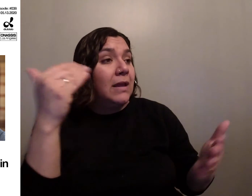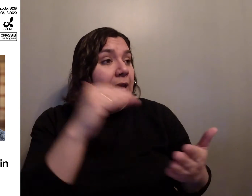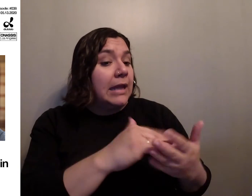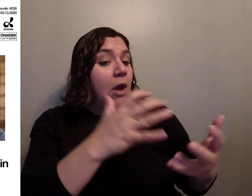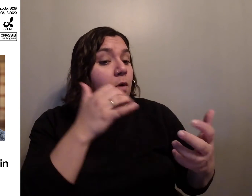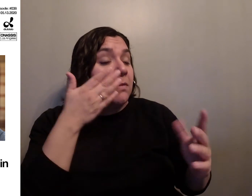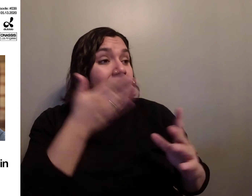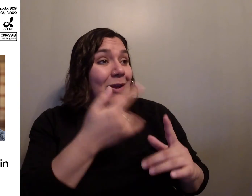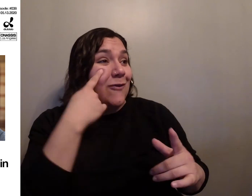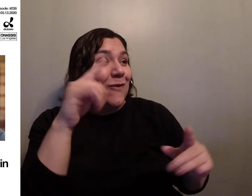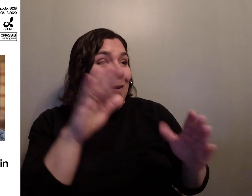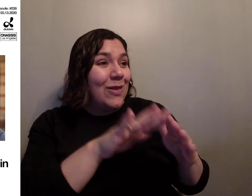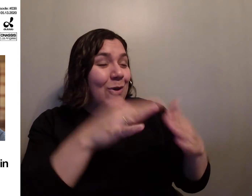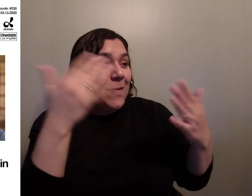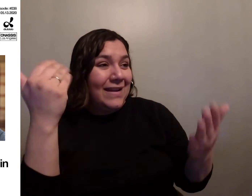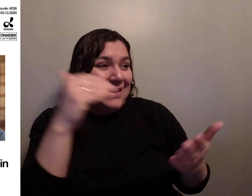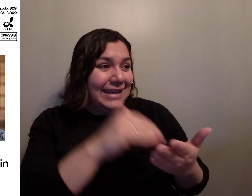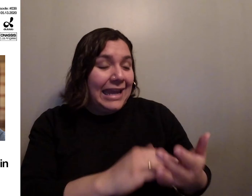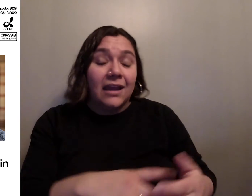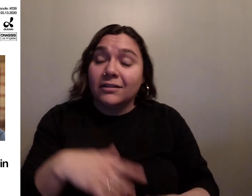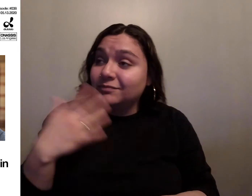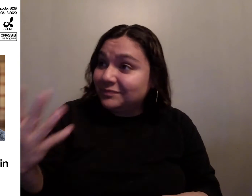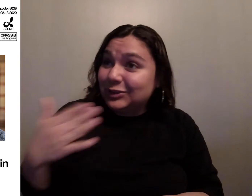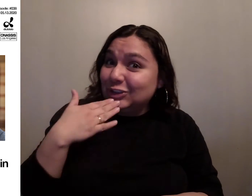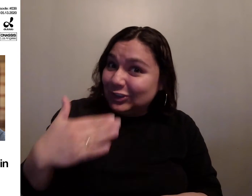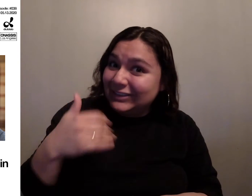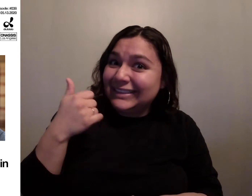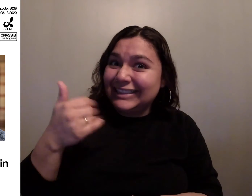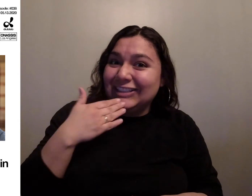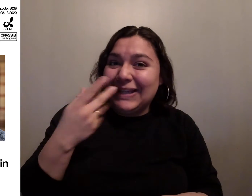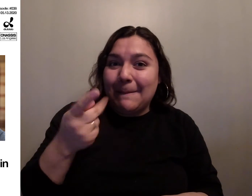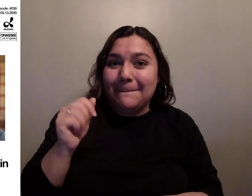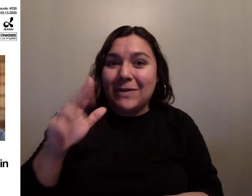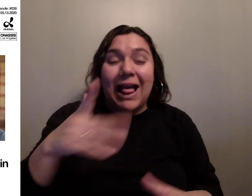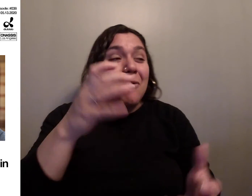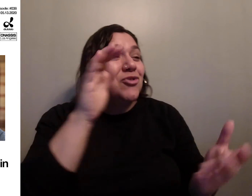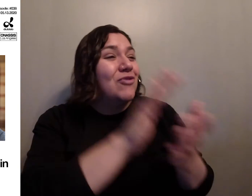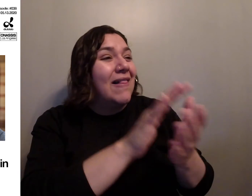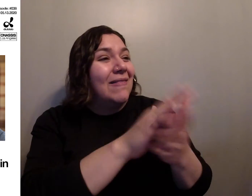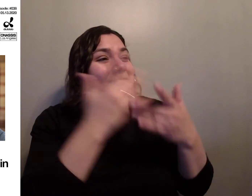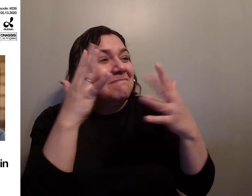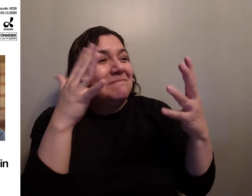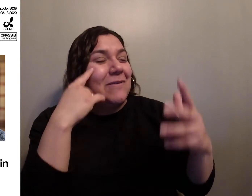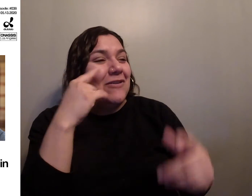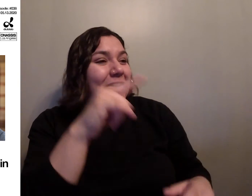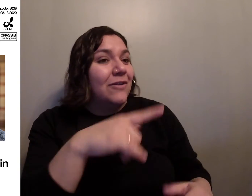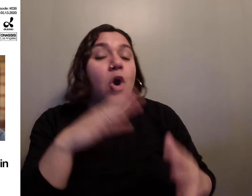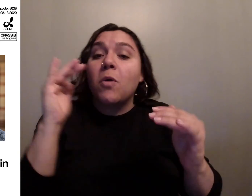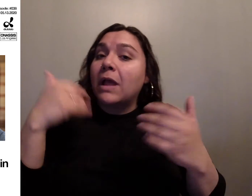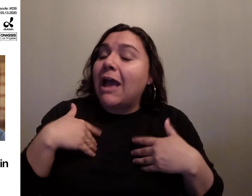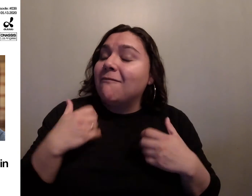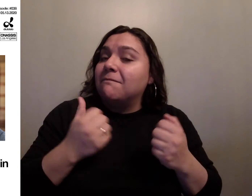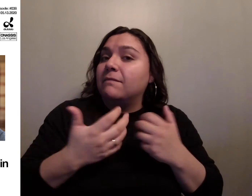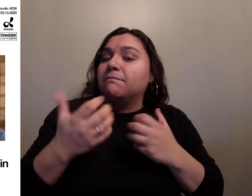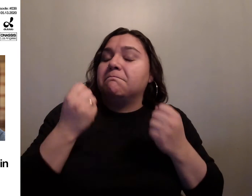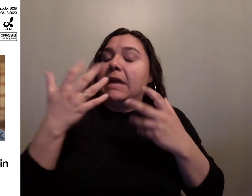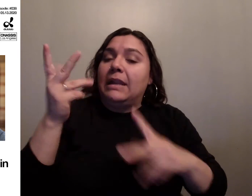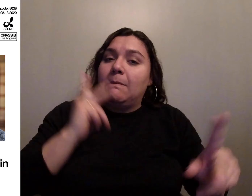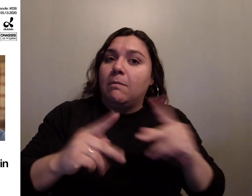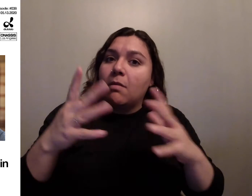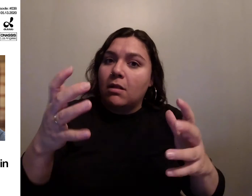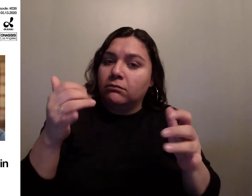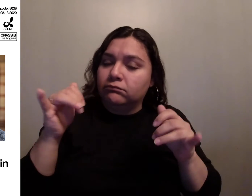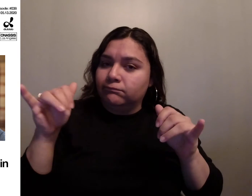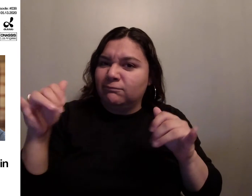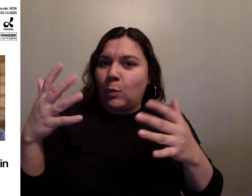achieve when you reopen. I want to be there for the reopening and good, Paul, and clapping, and